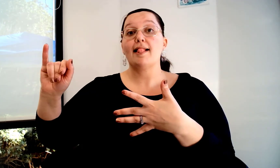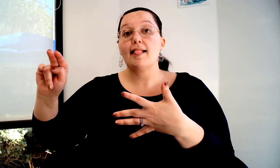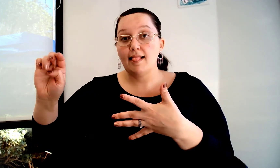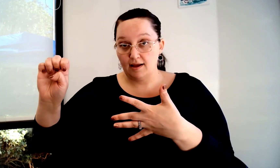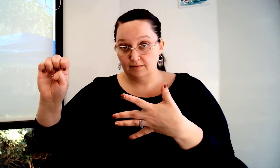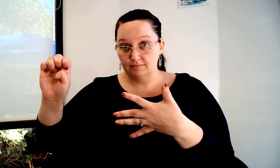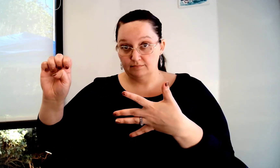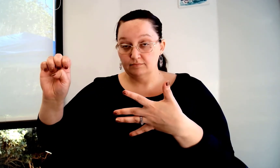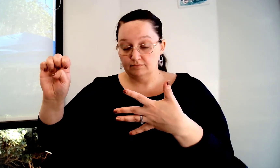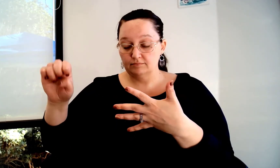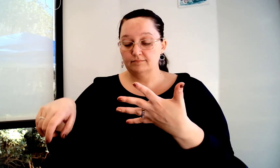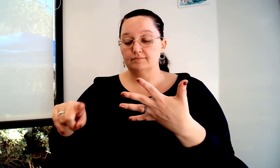airline,